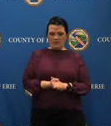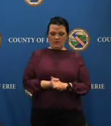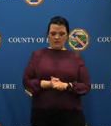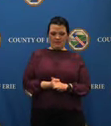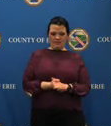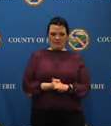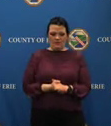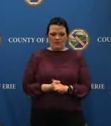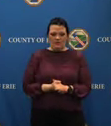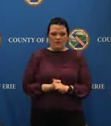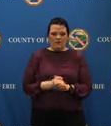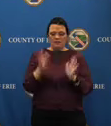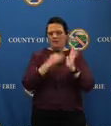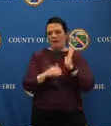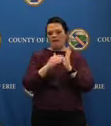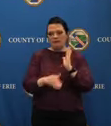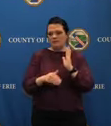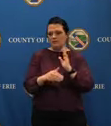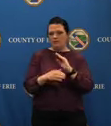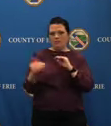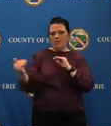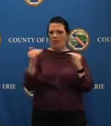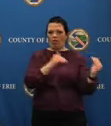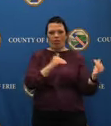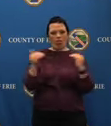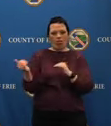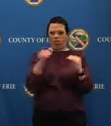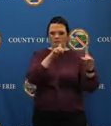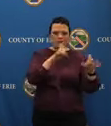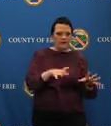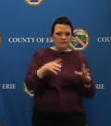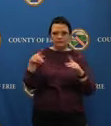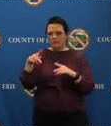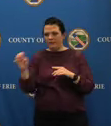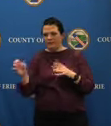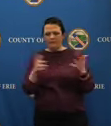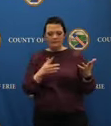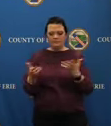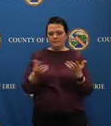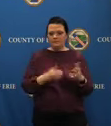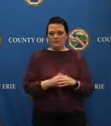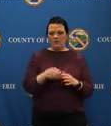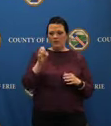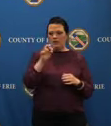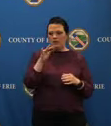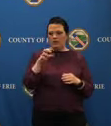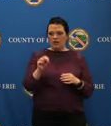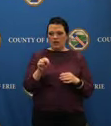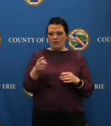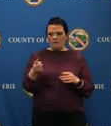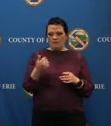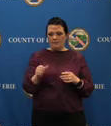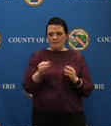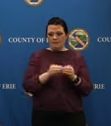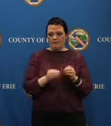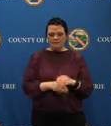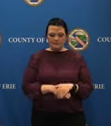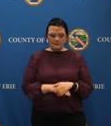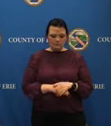So it's a constant battle, whether it's testing kits or it's PPEs. Aaron from Spectrum, do you have any more